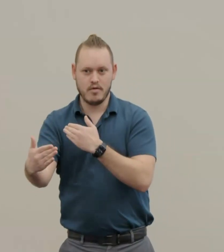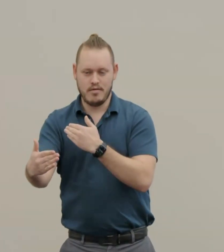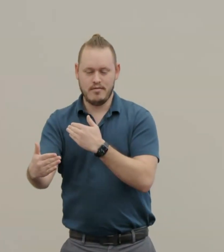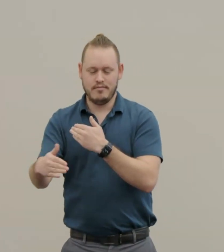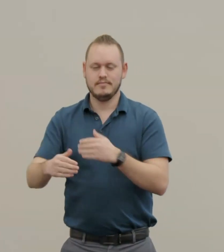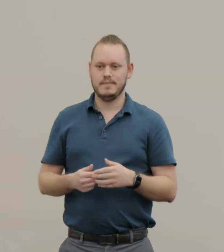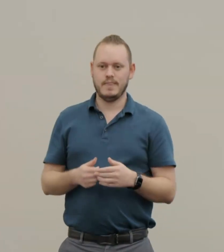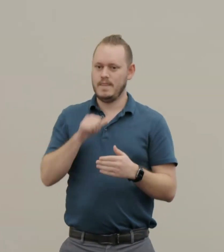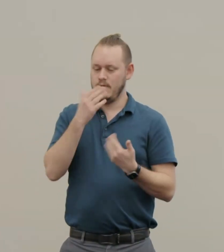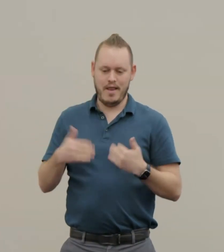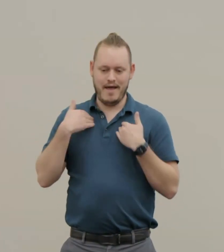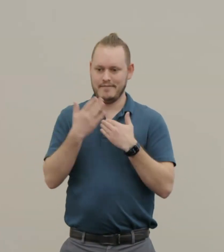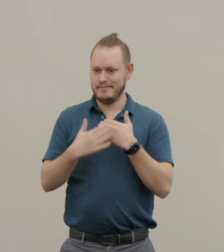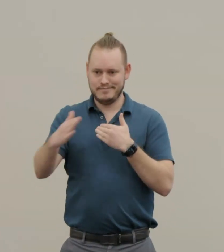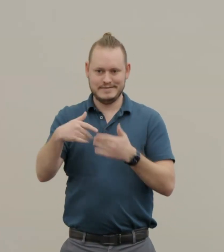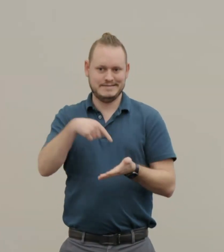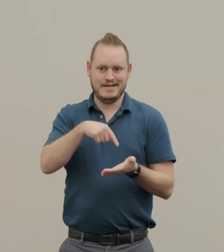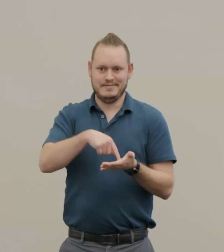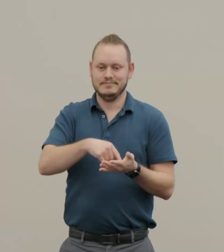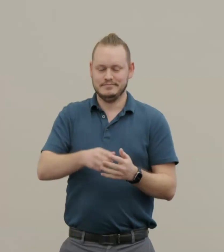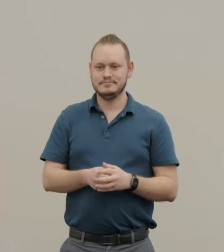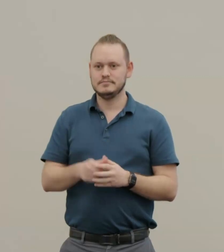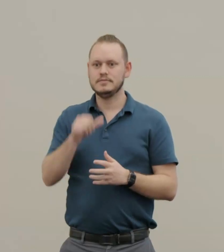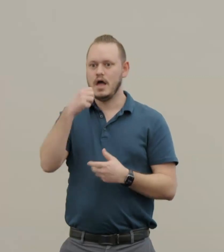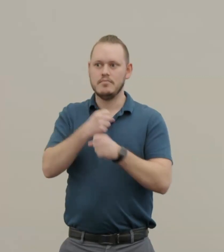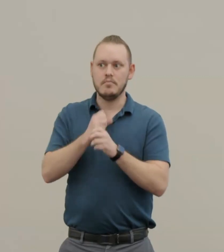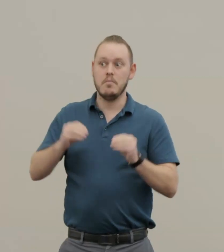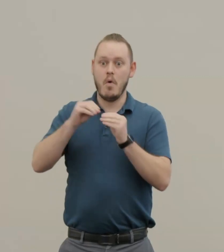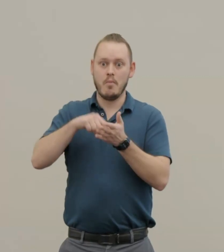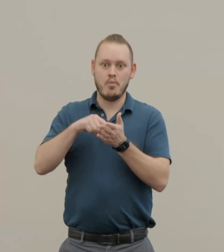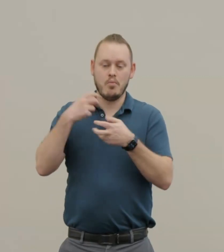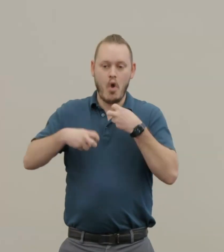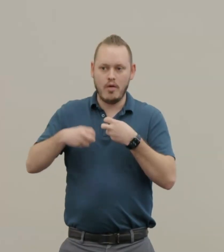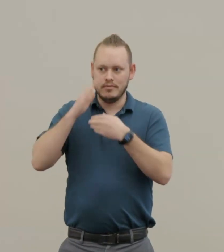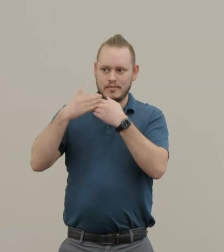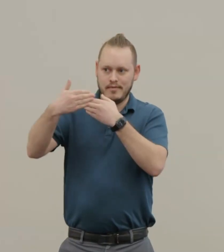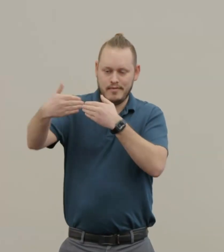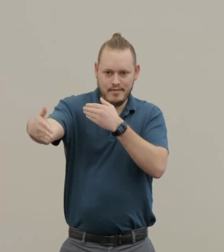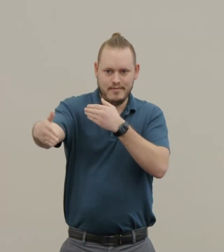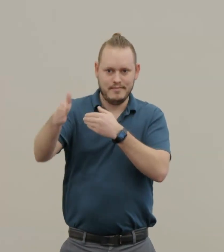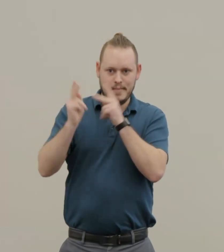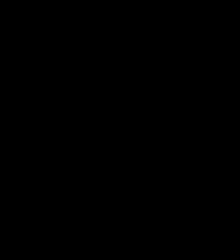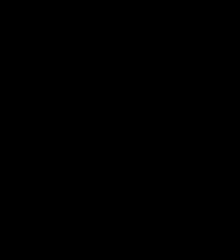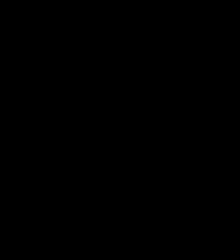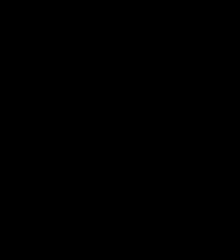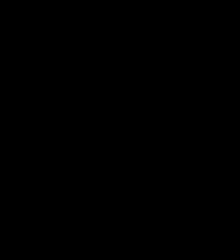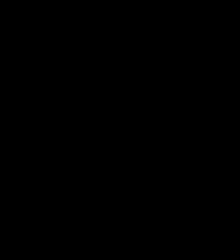not have debt and we're not making more problems for people going forward.